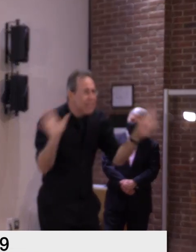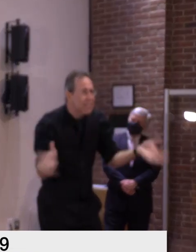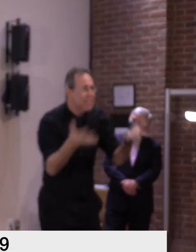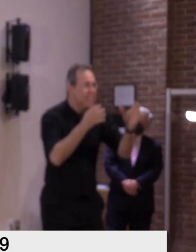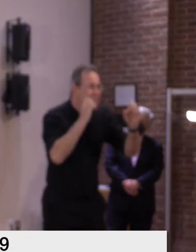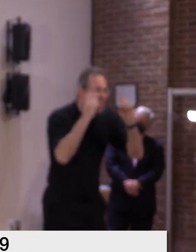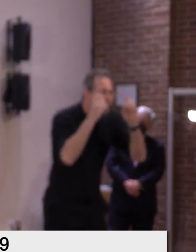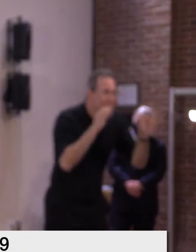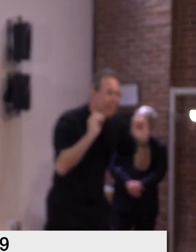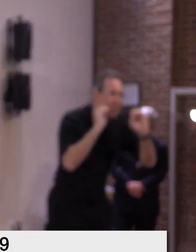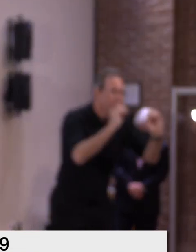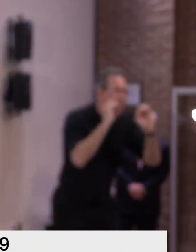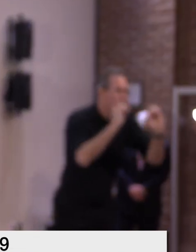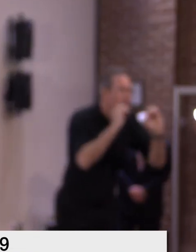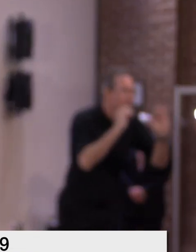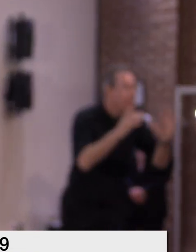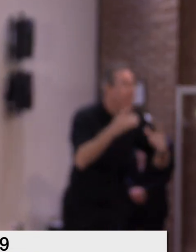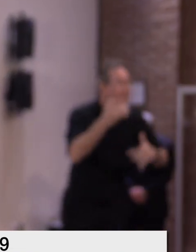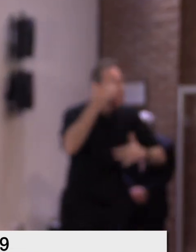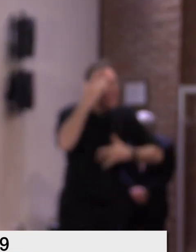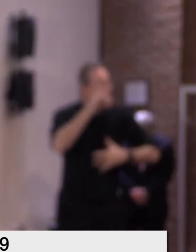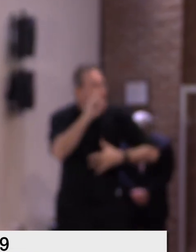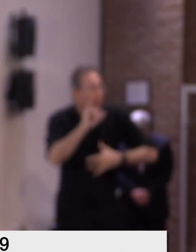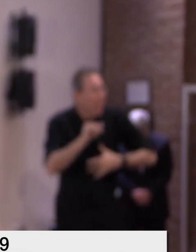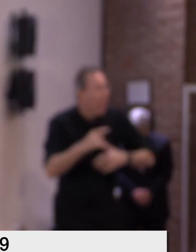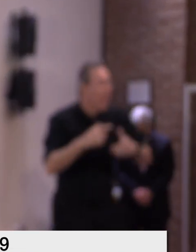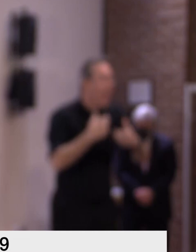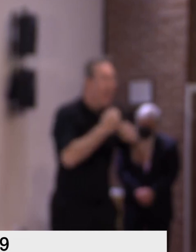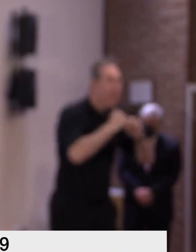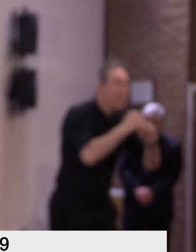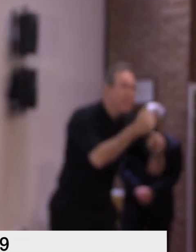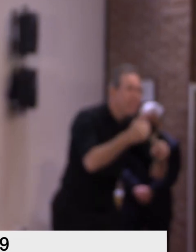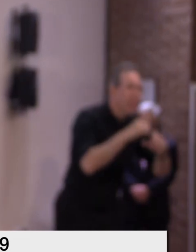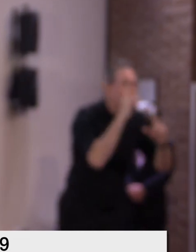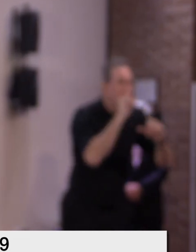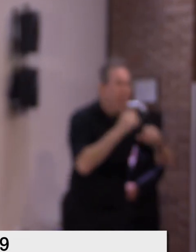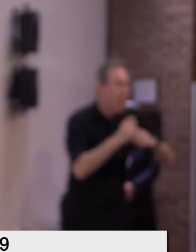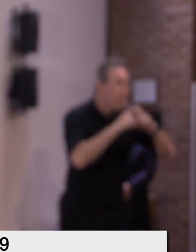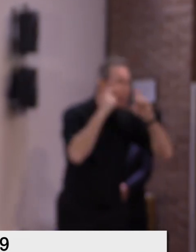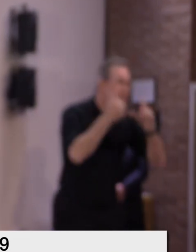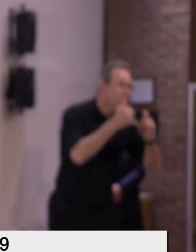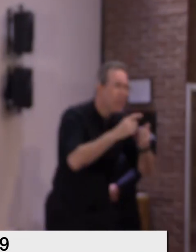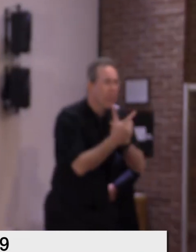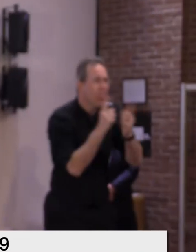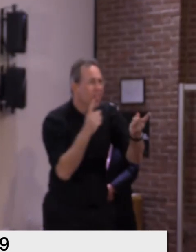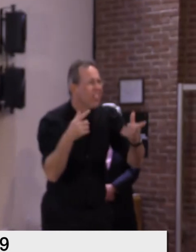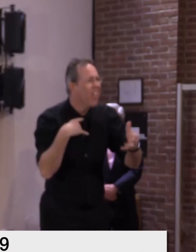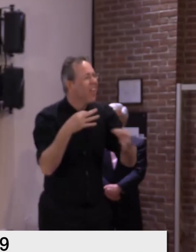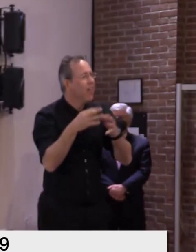how it could affect our way, it did affect our way of life, our economy, our health,